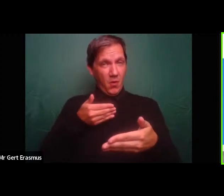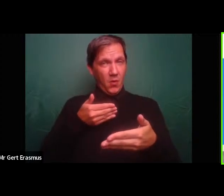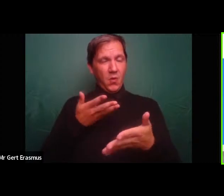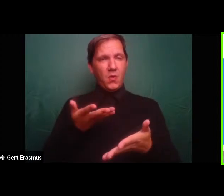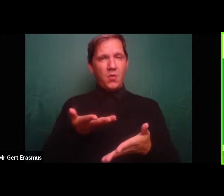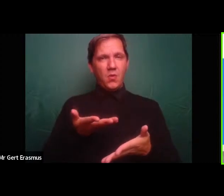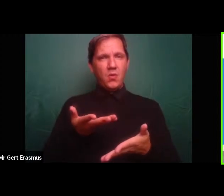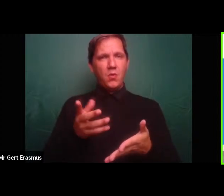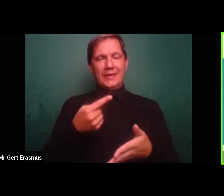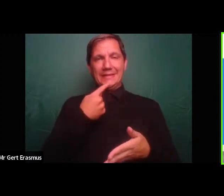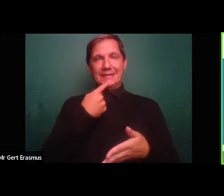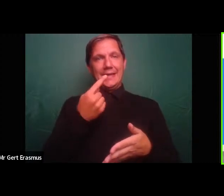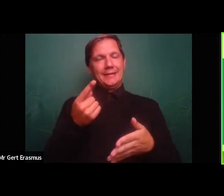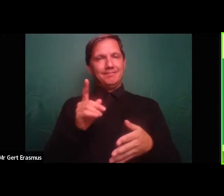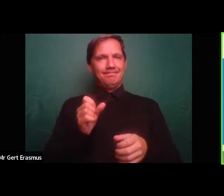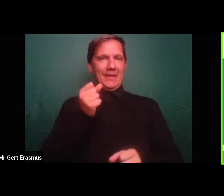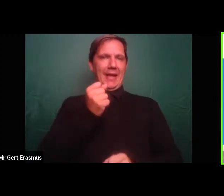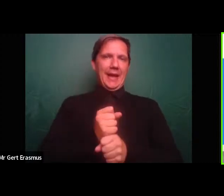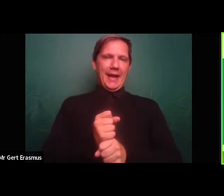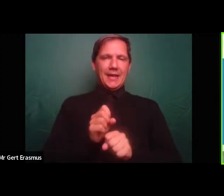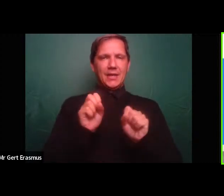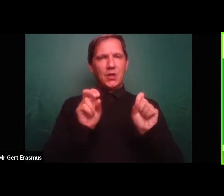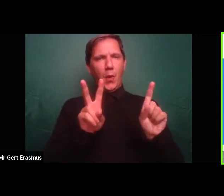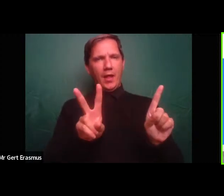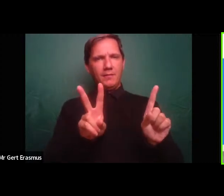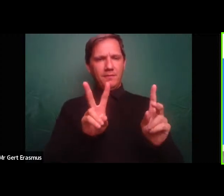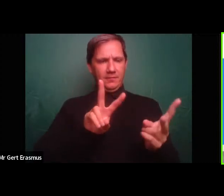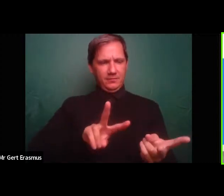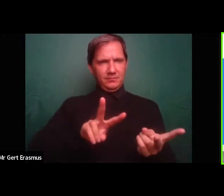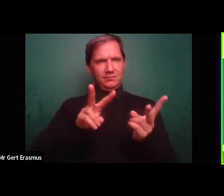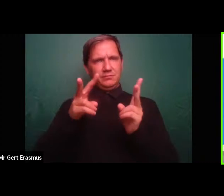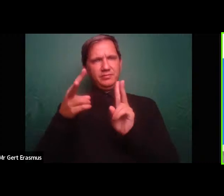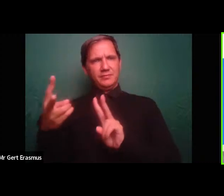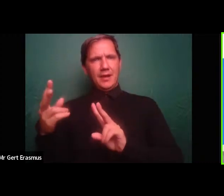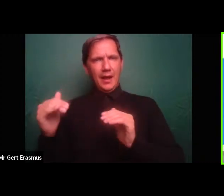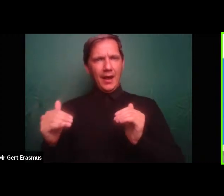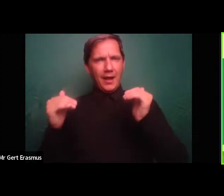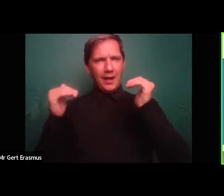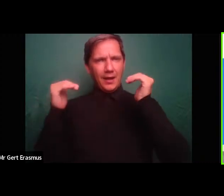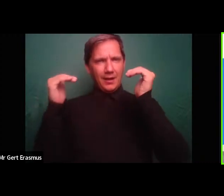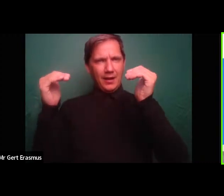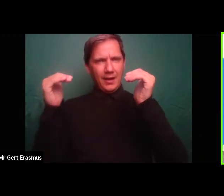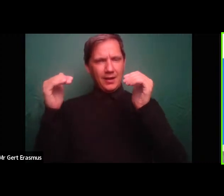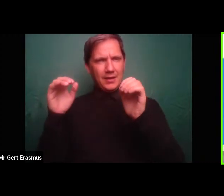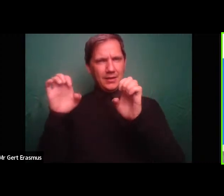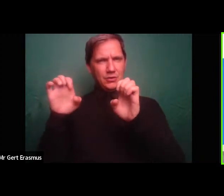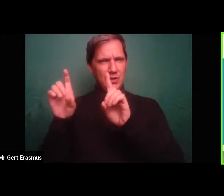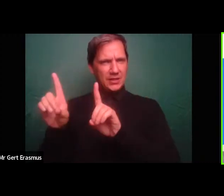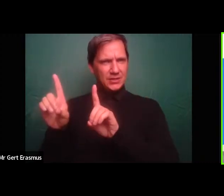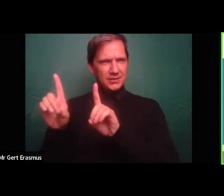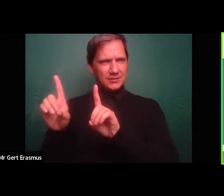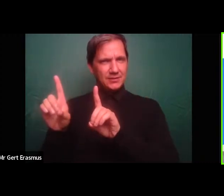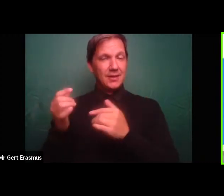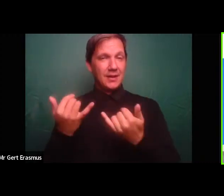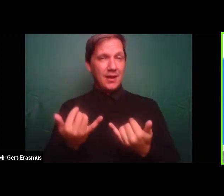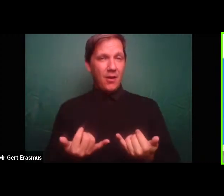the grade 12 learner transitioning to high school. We're starting to see people take